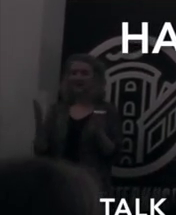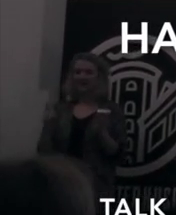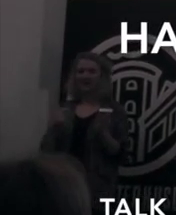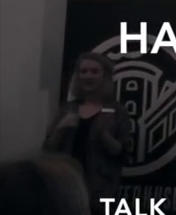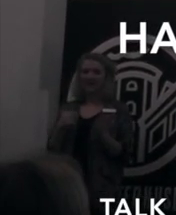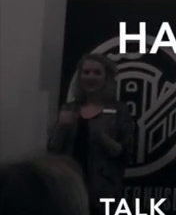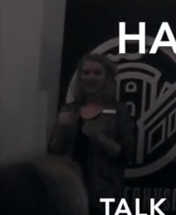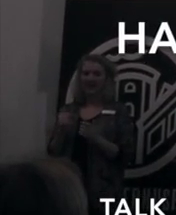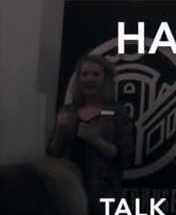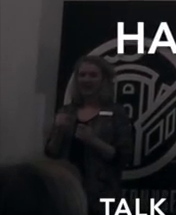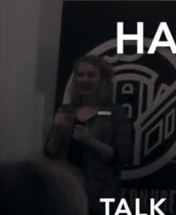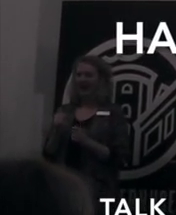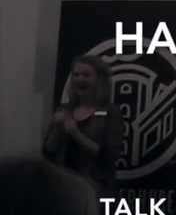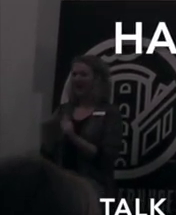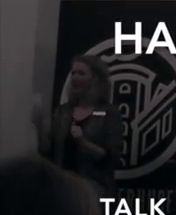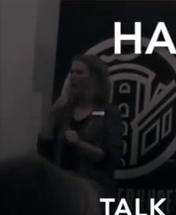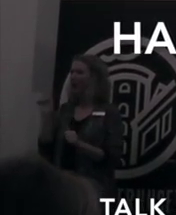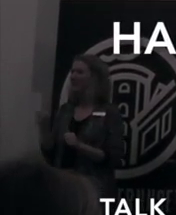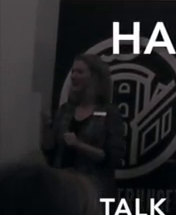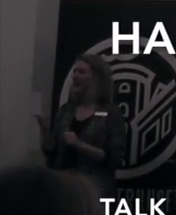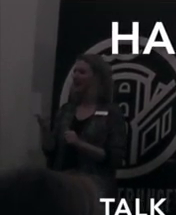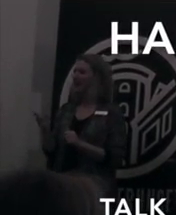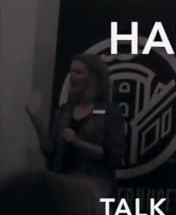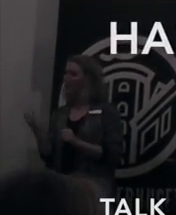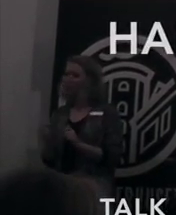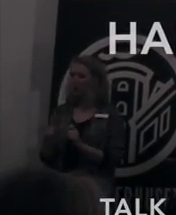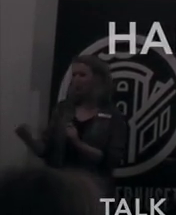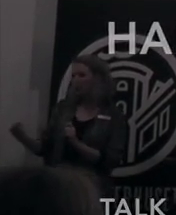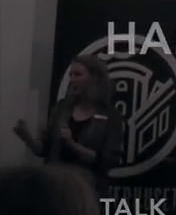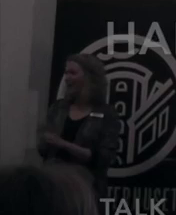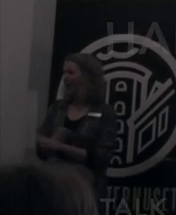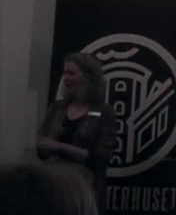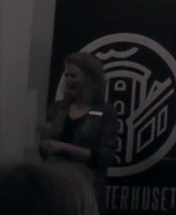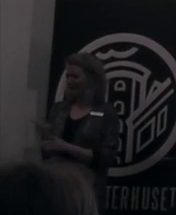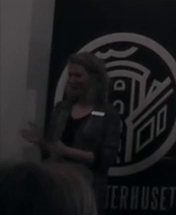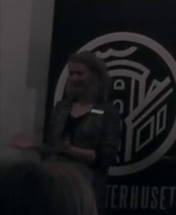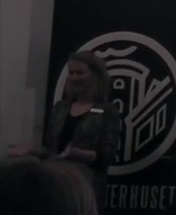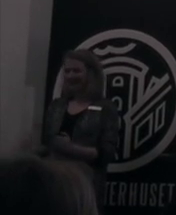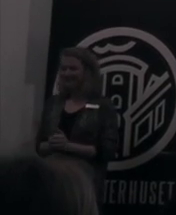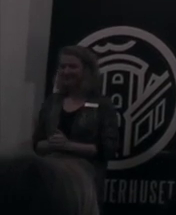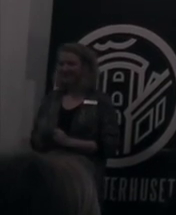never been described as whizzing in and out before, so that's interesting.